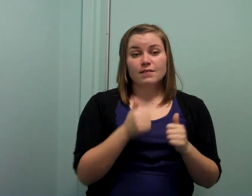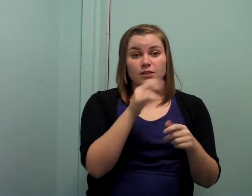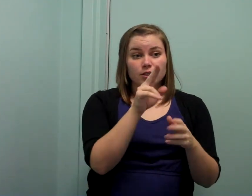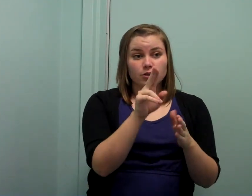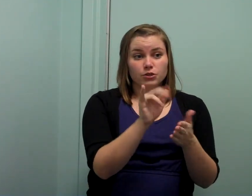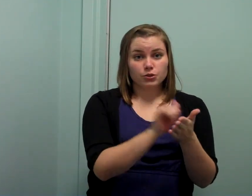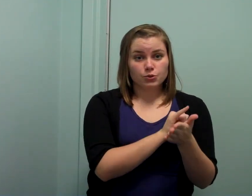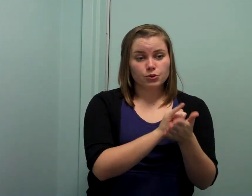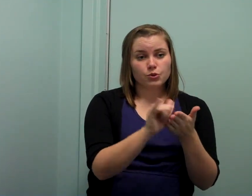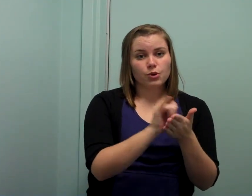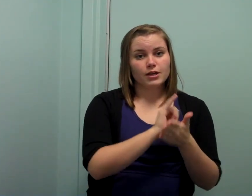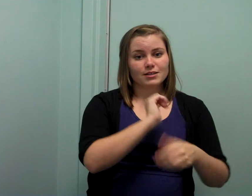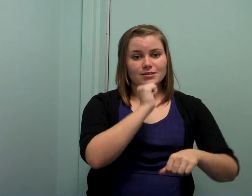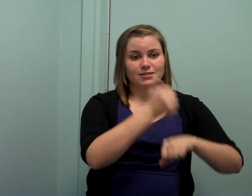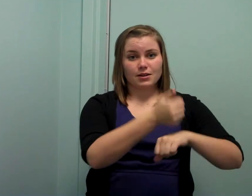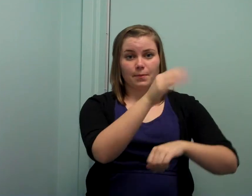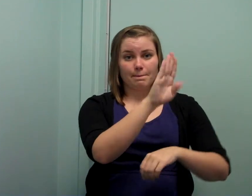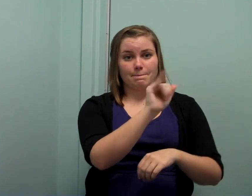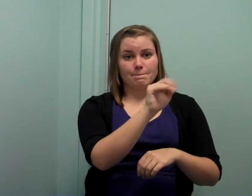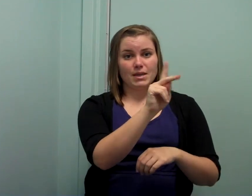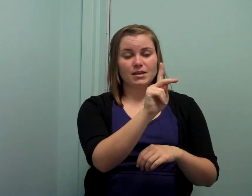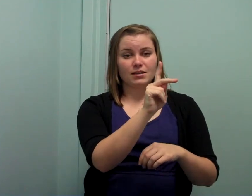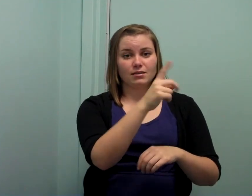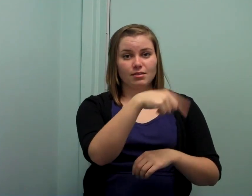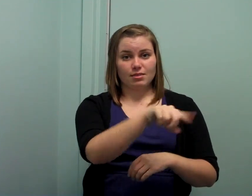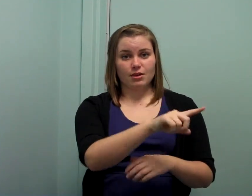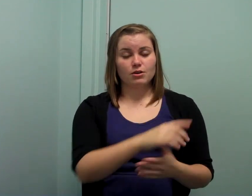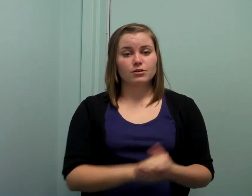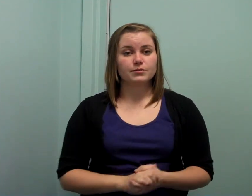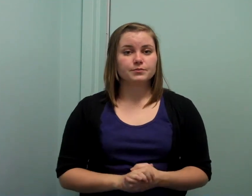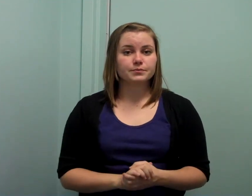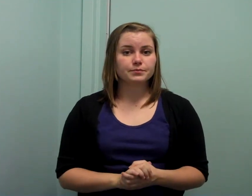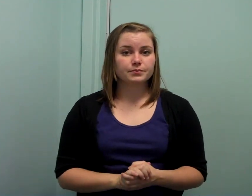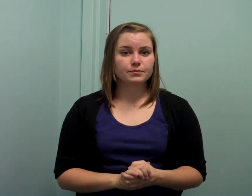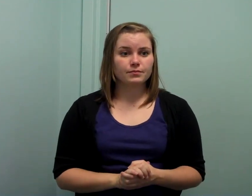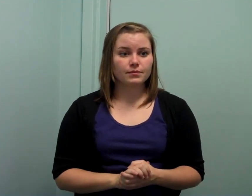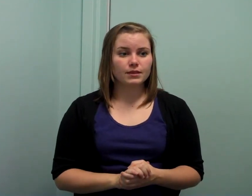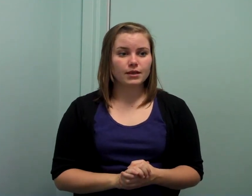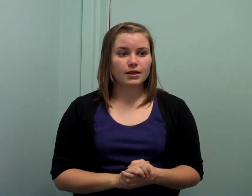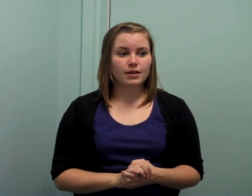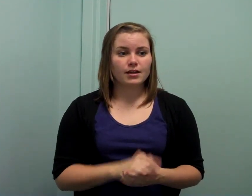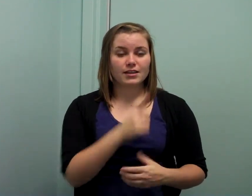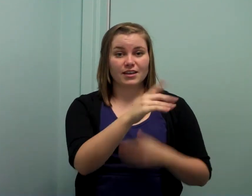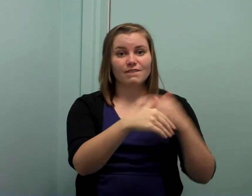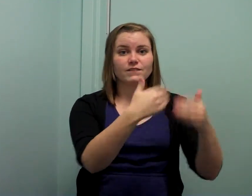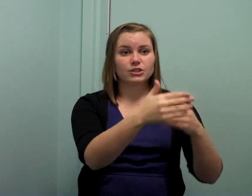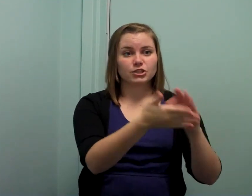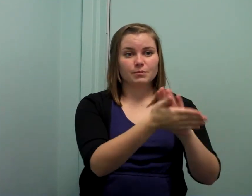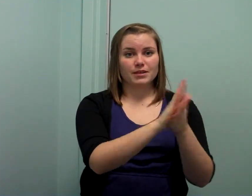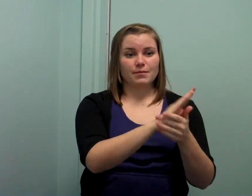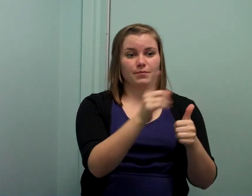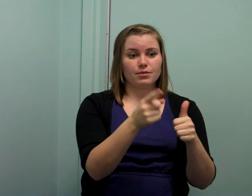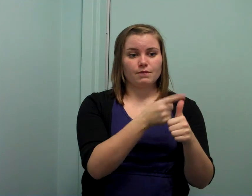and founding banking commercial interests there, and of course eventually becoming the nation's first official